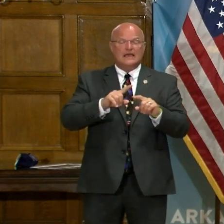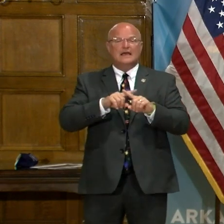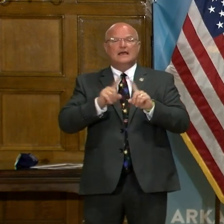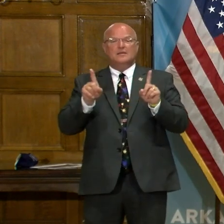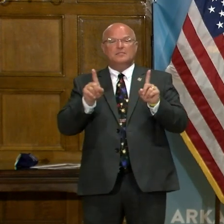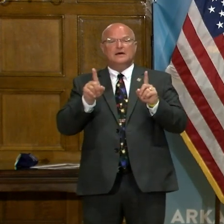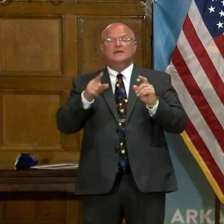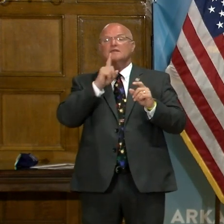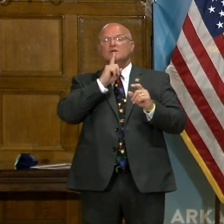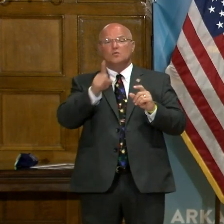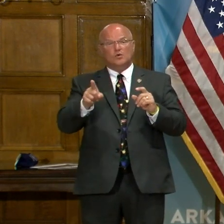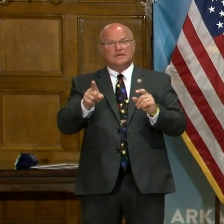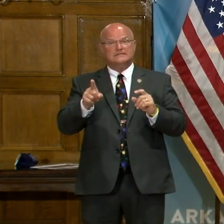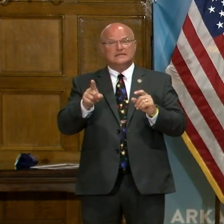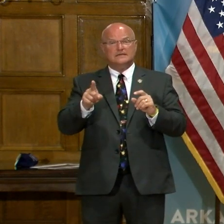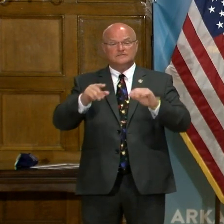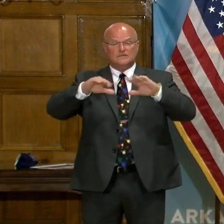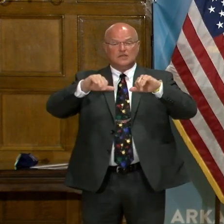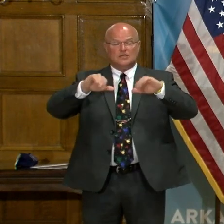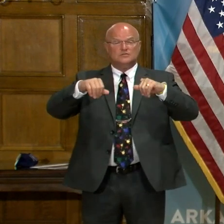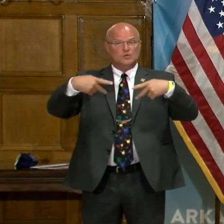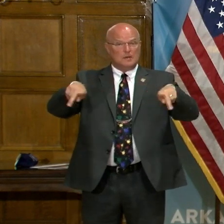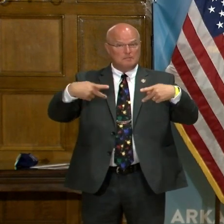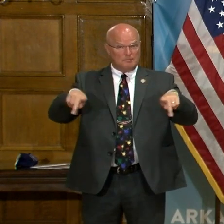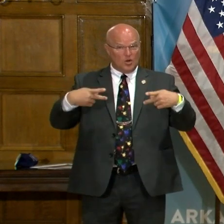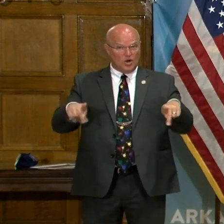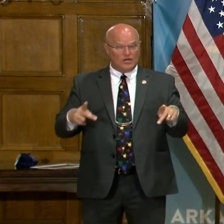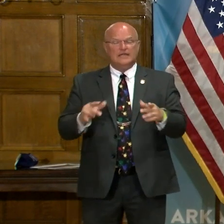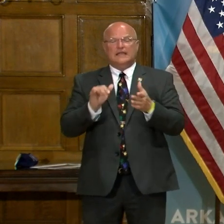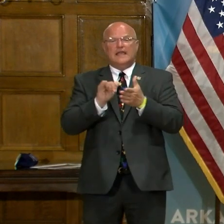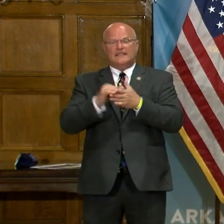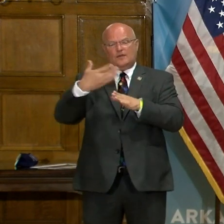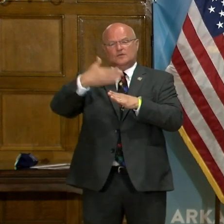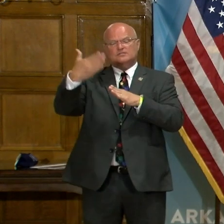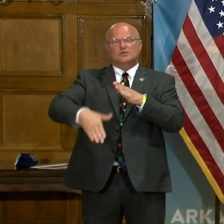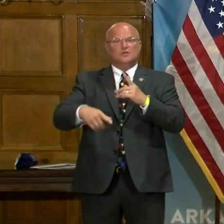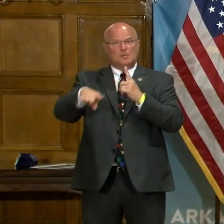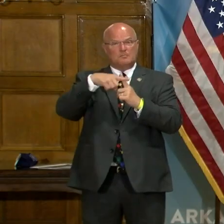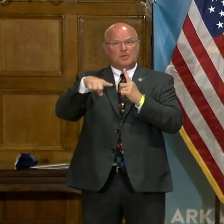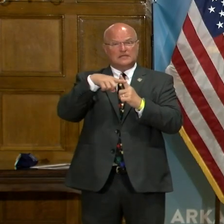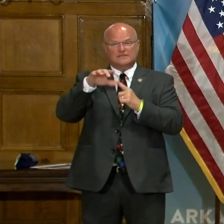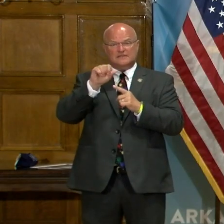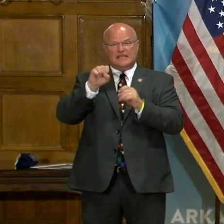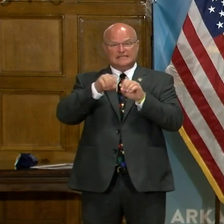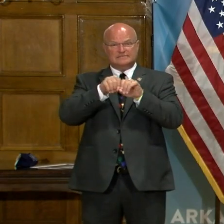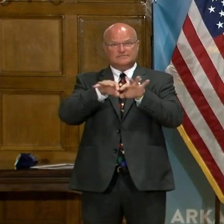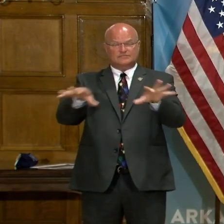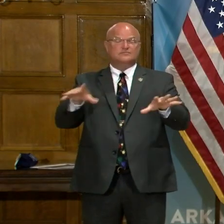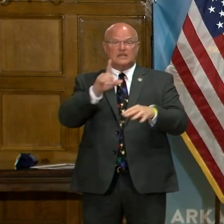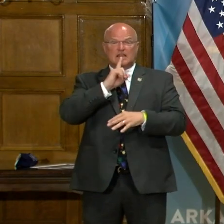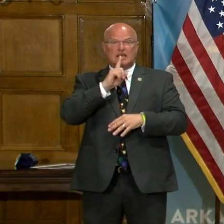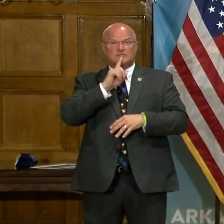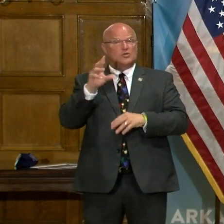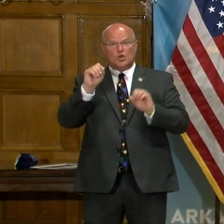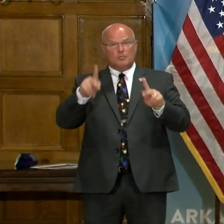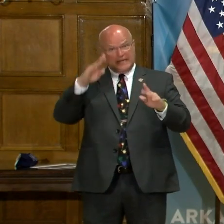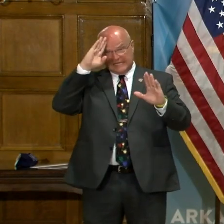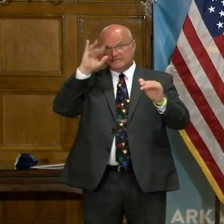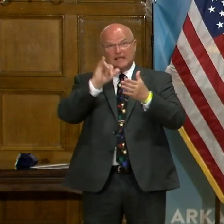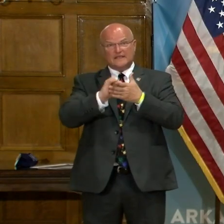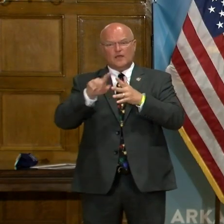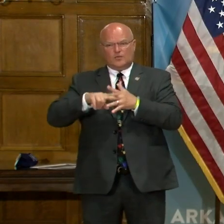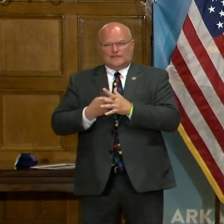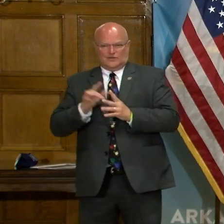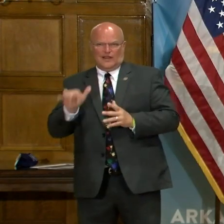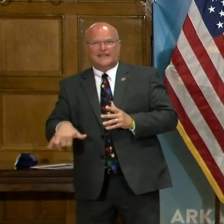fact that there was a swim party that resulted in positive cases, and I'm sure nobody expected that when